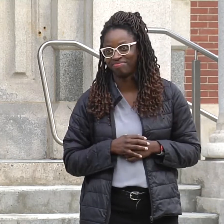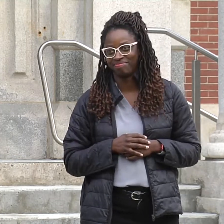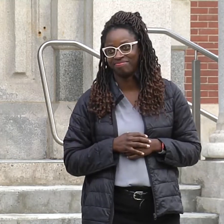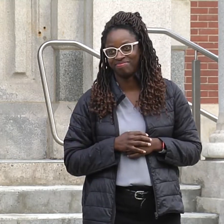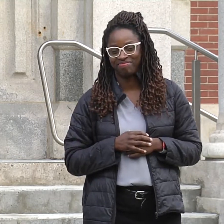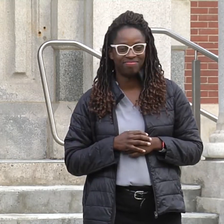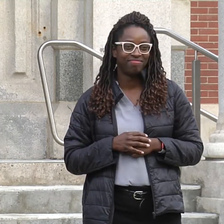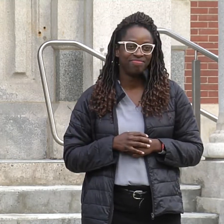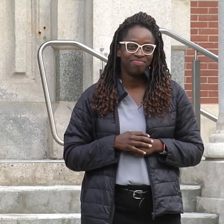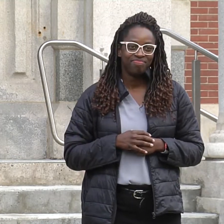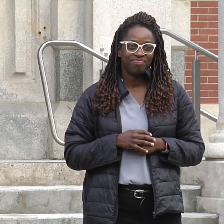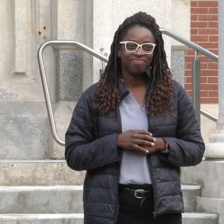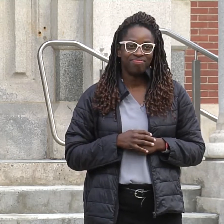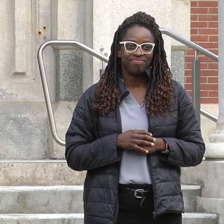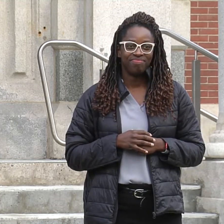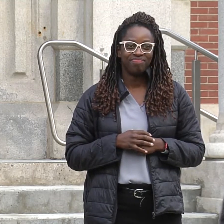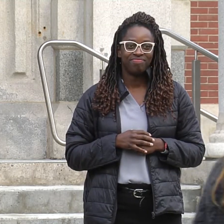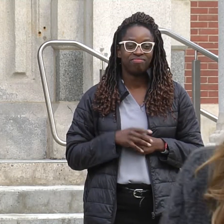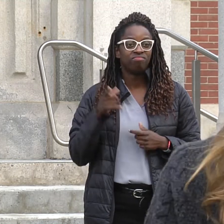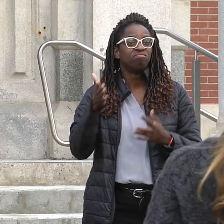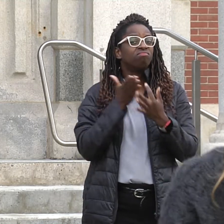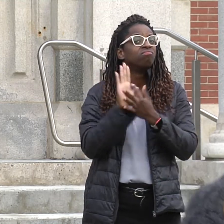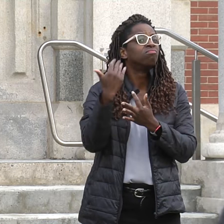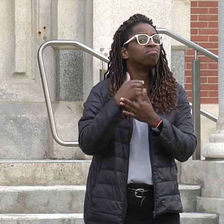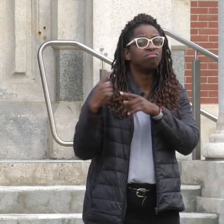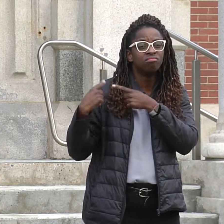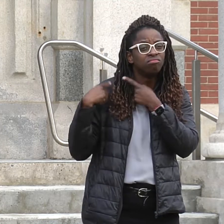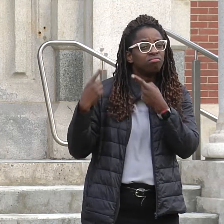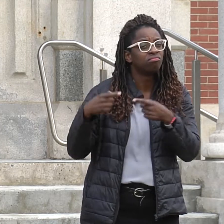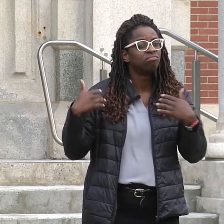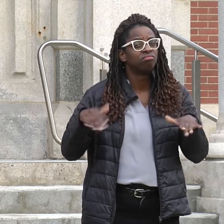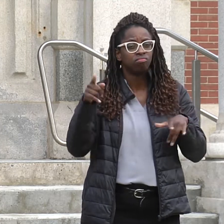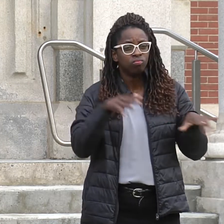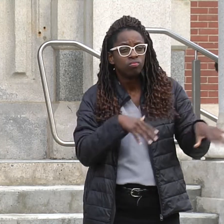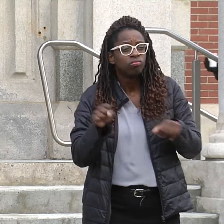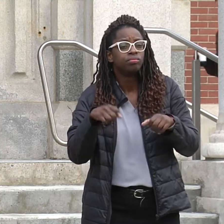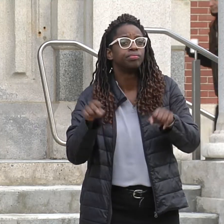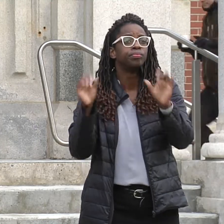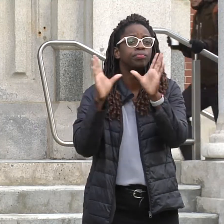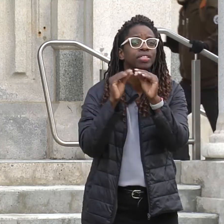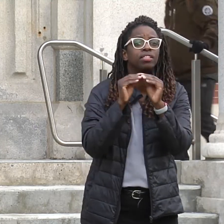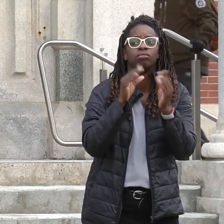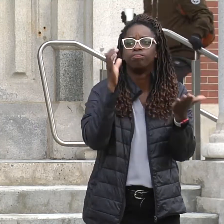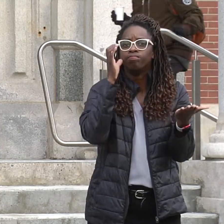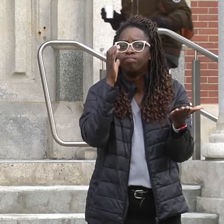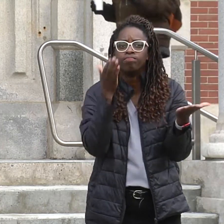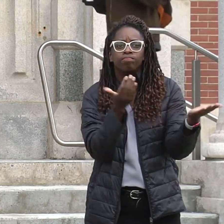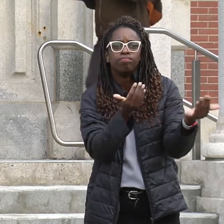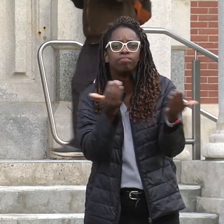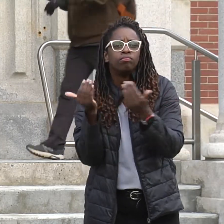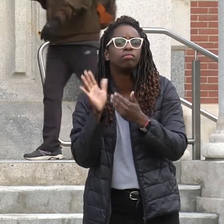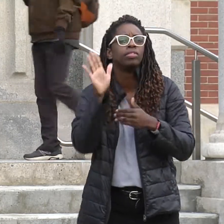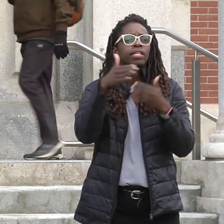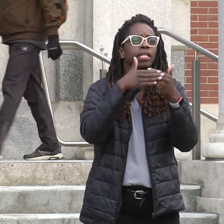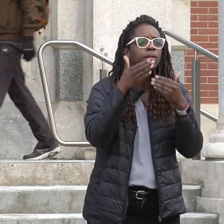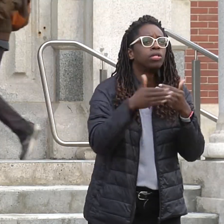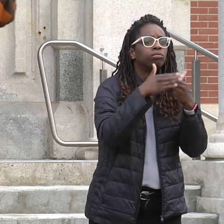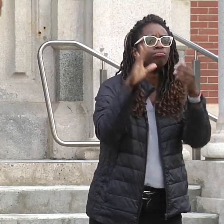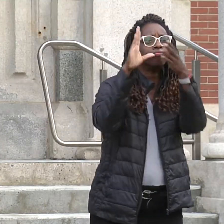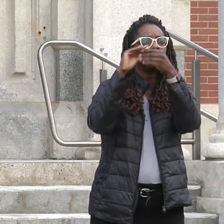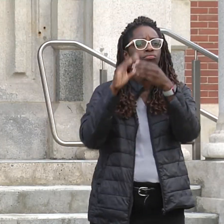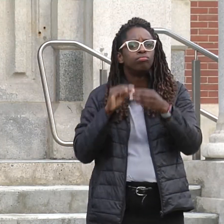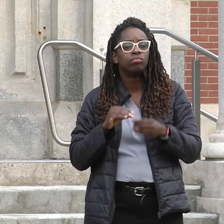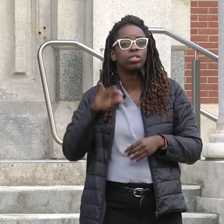Throughout this process, Matthew held meetings here with community members to capture the essence of this neighborhood and what makes JP